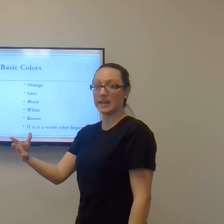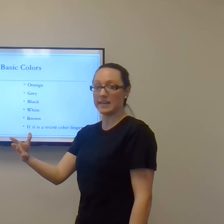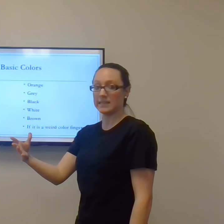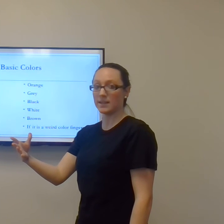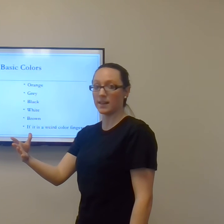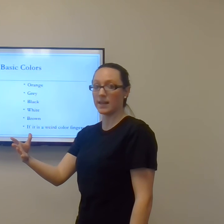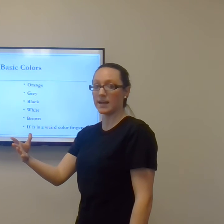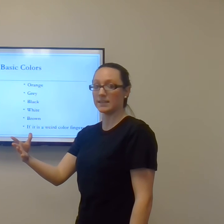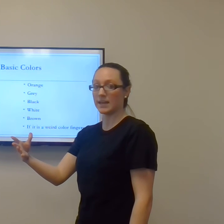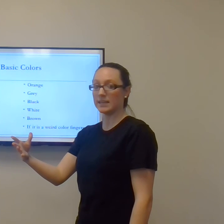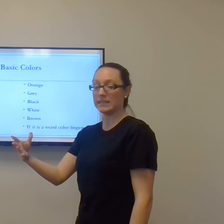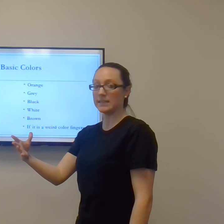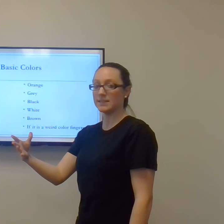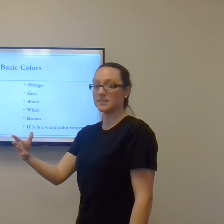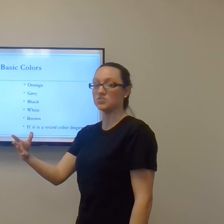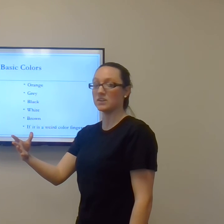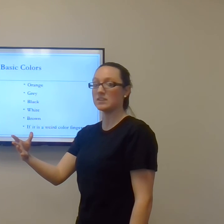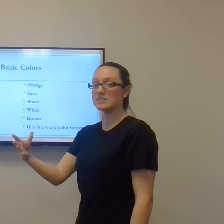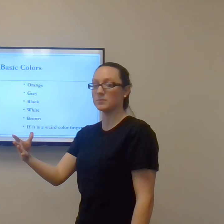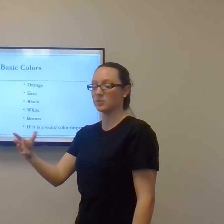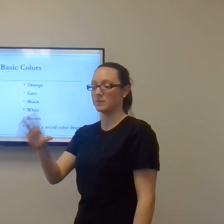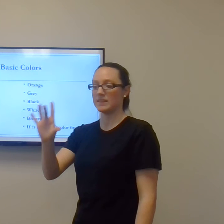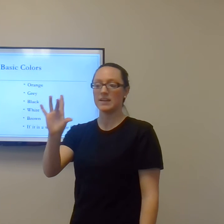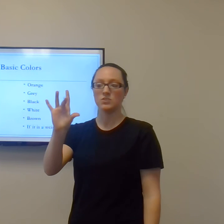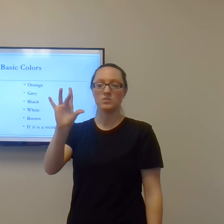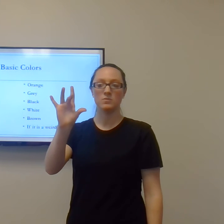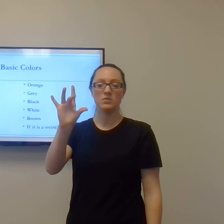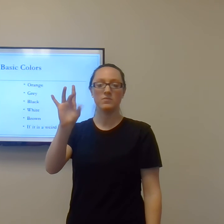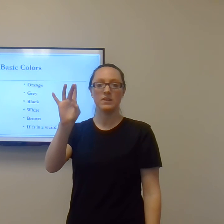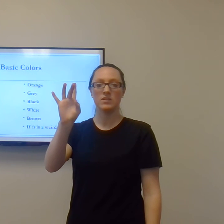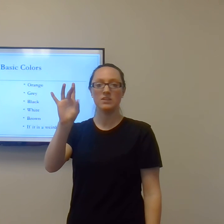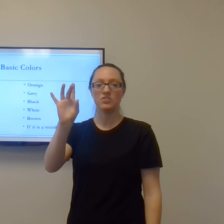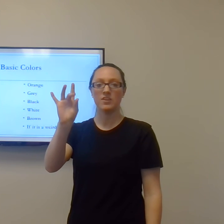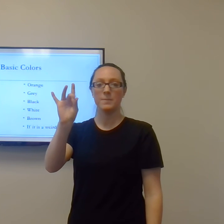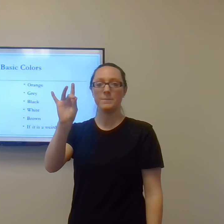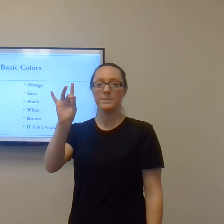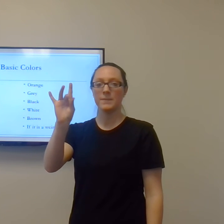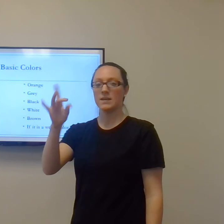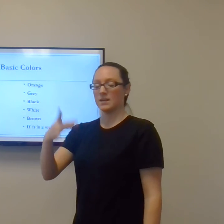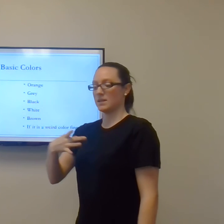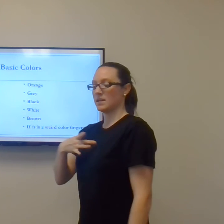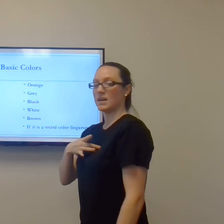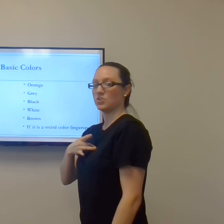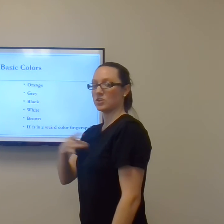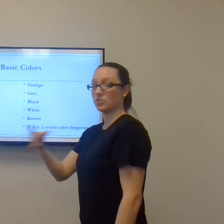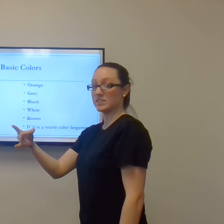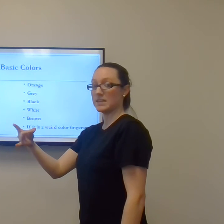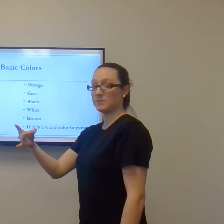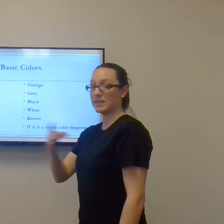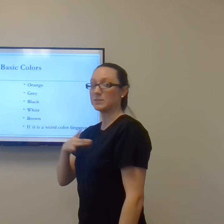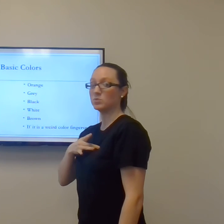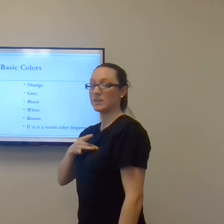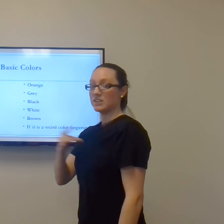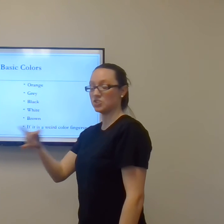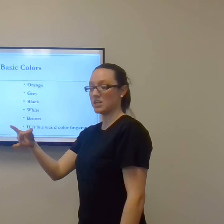like, L-I-K-E, is very similar, but that is with your middle finger and your thumb. And you're going to do the same thing and pull it out of your chest,